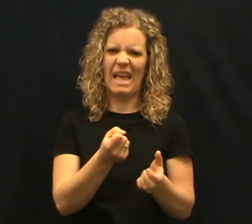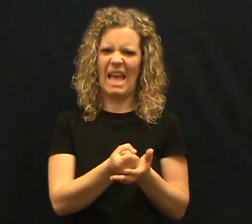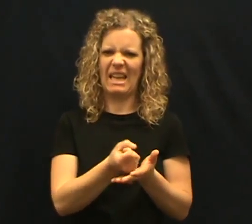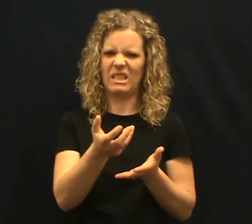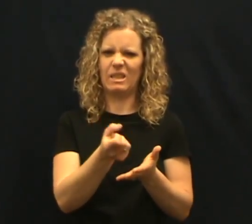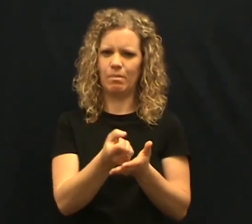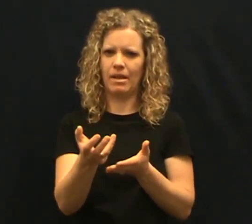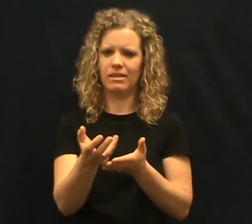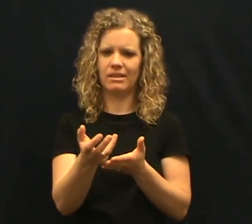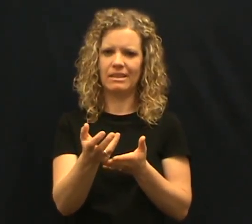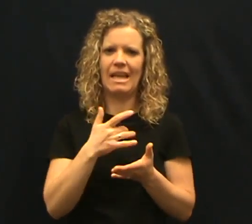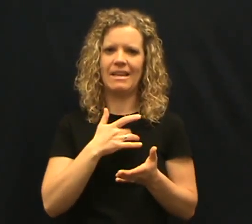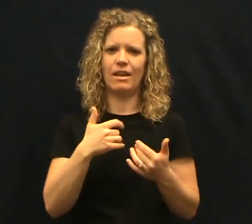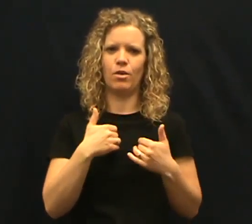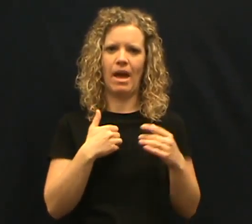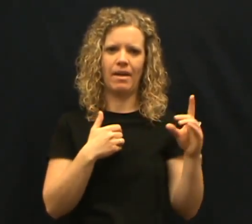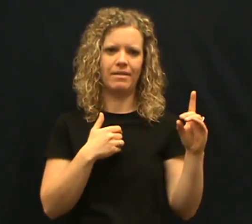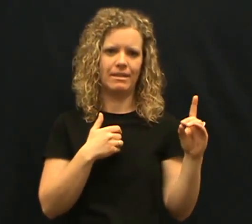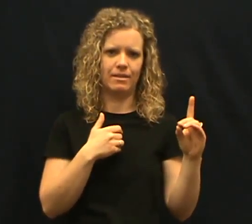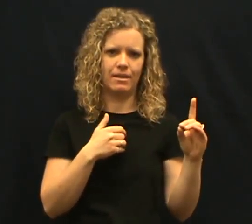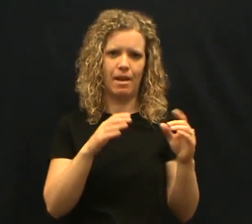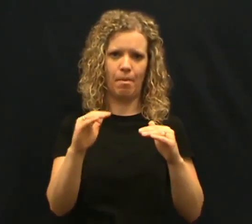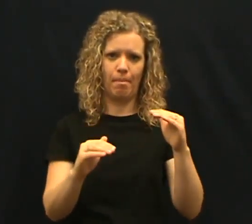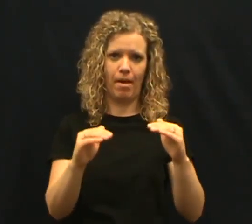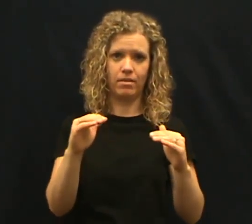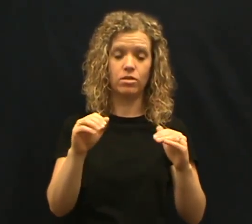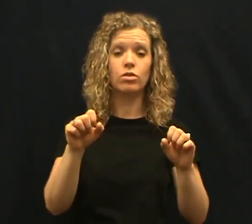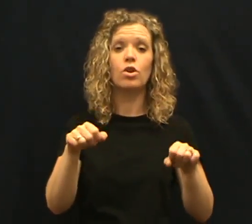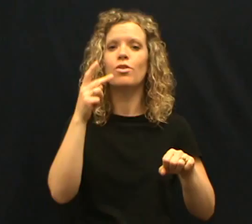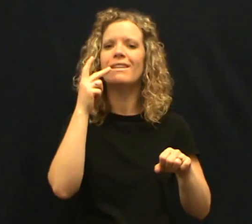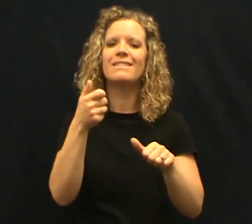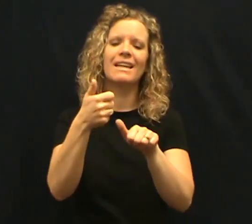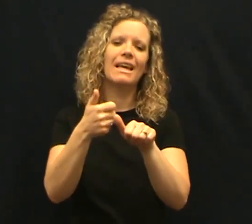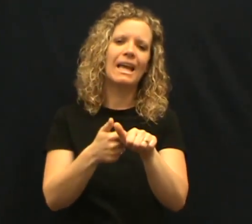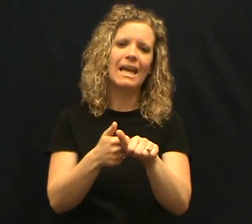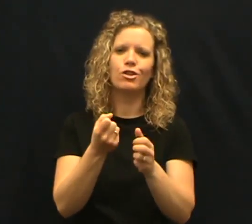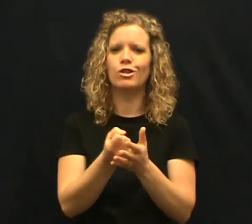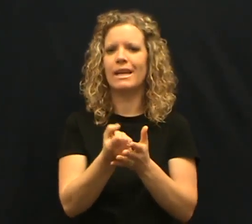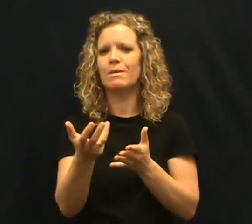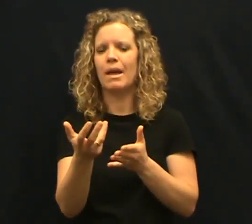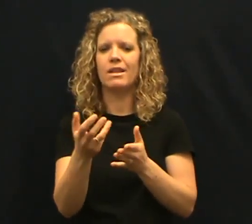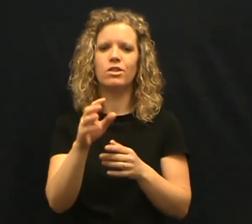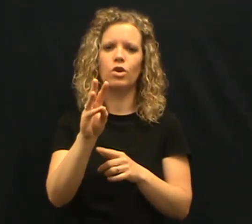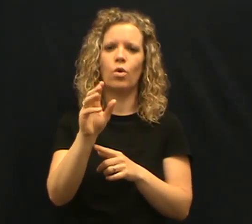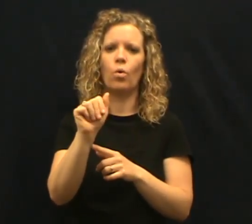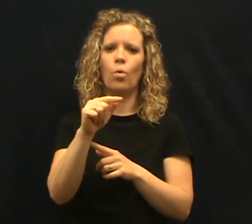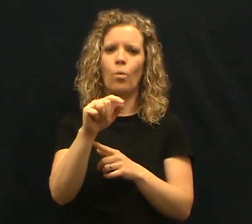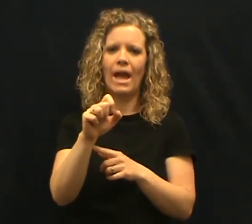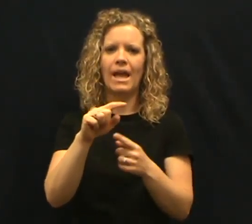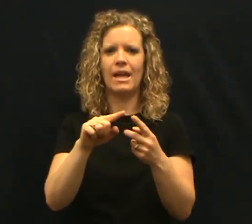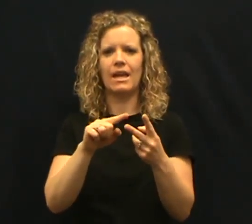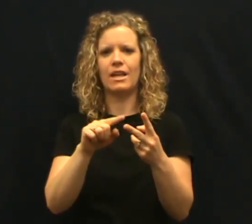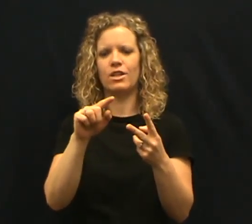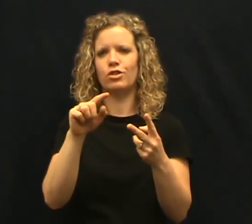debit balances. So you can see each of those expenses: wage expense, rent expense, supplies expense, depreciation expense,